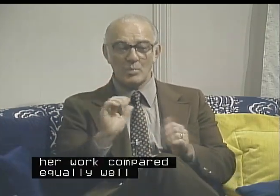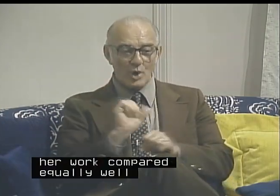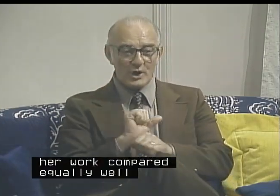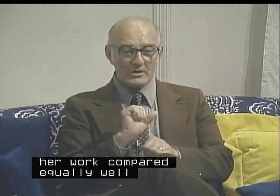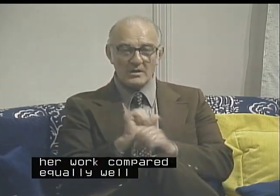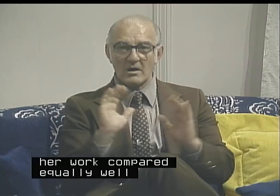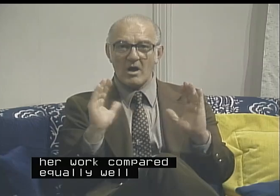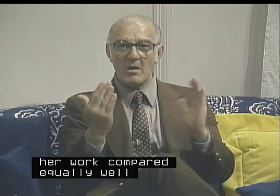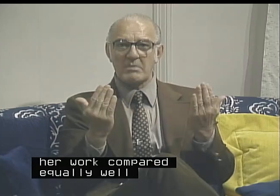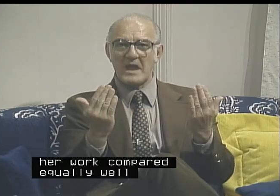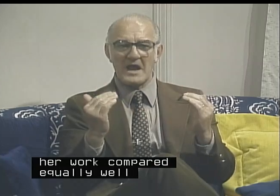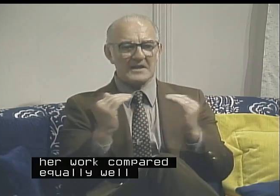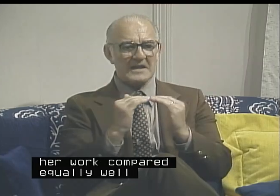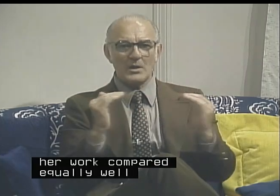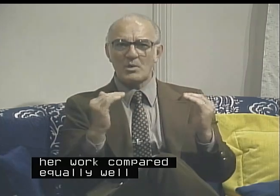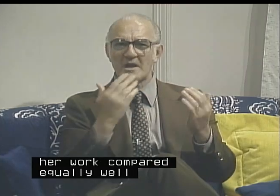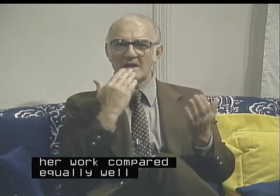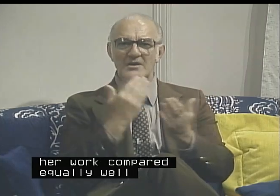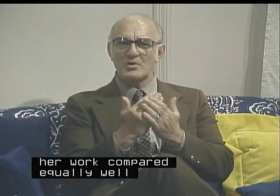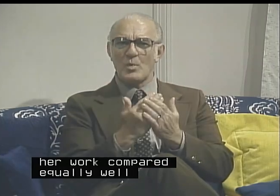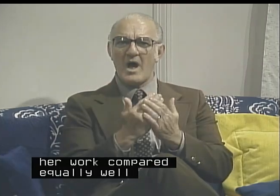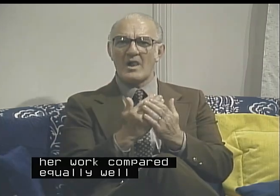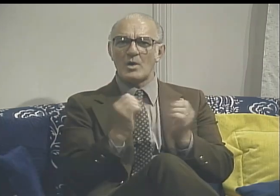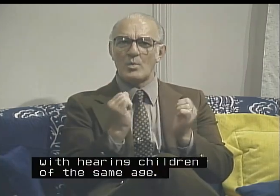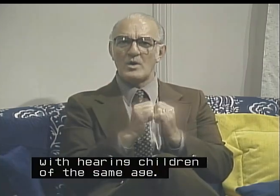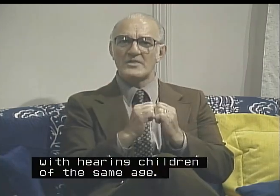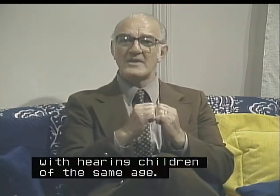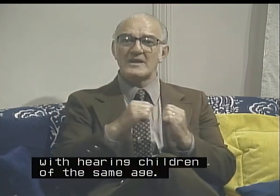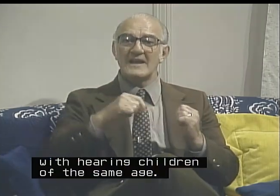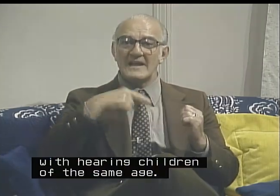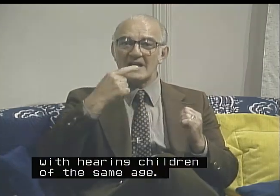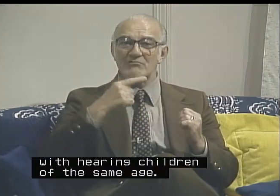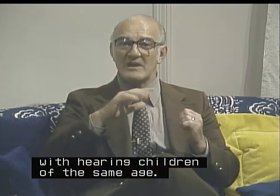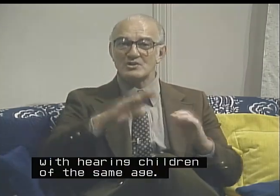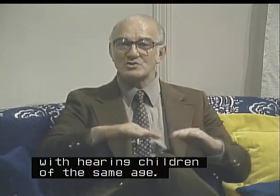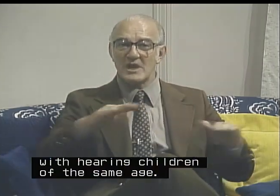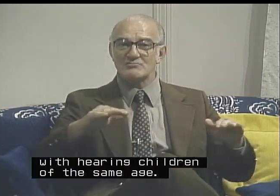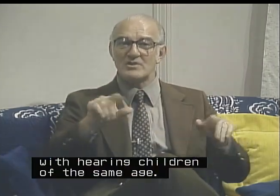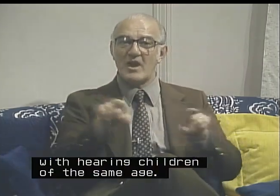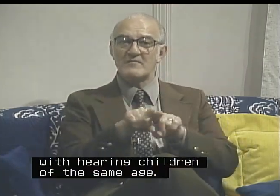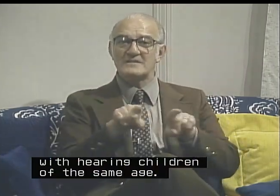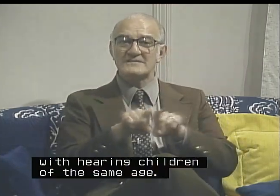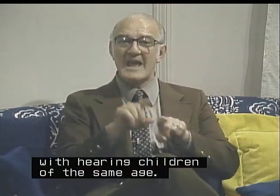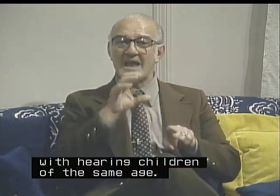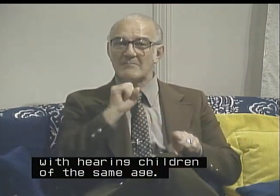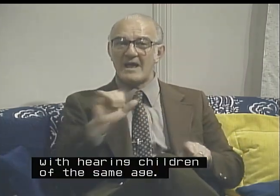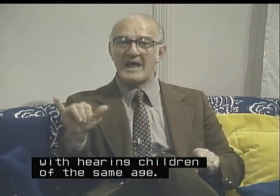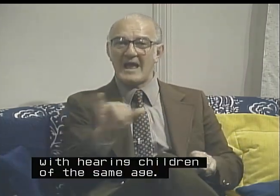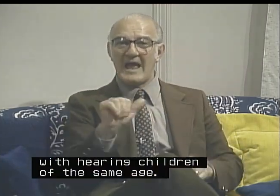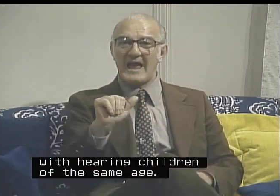work compared equally well with hearing children of the same